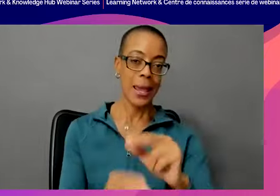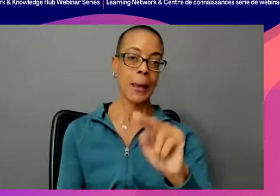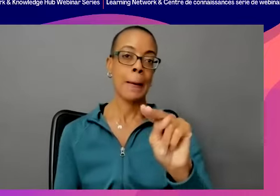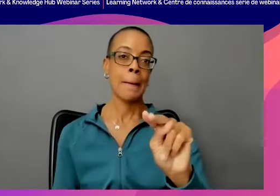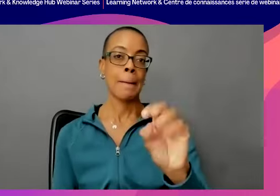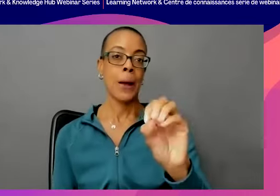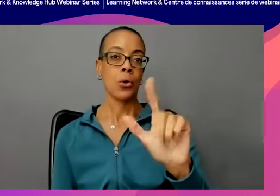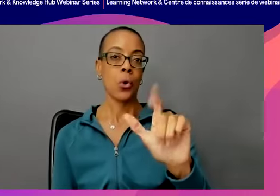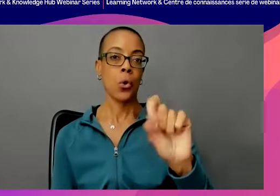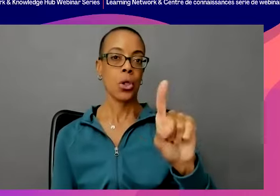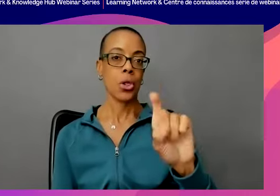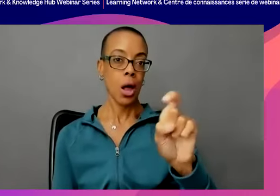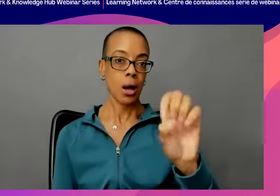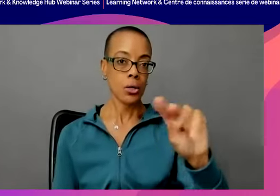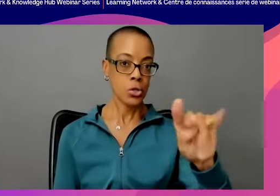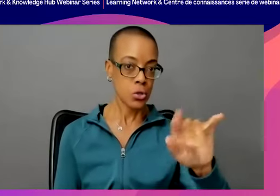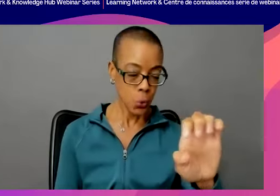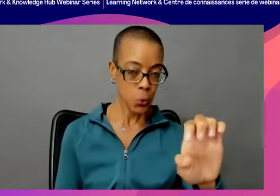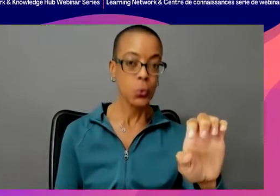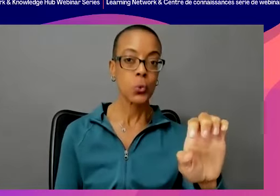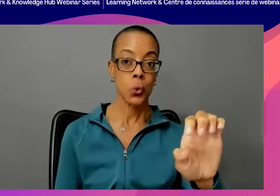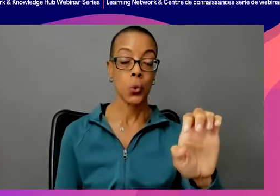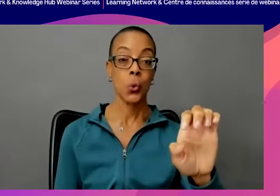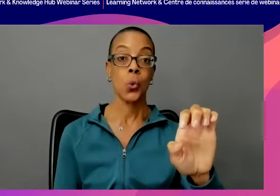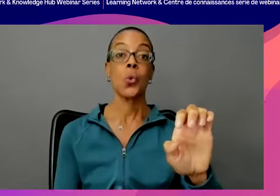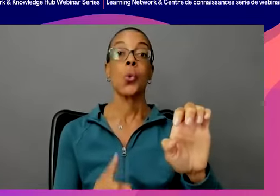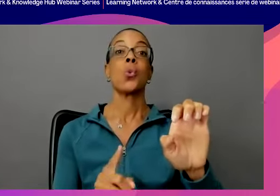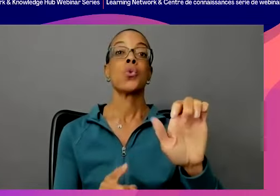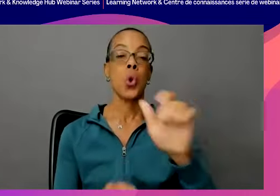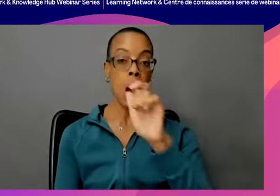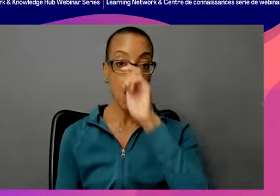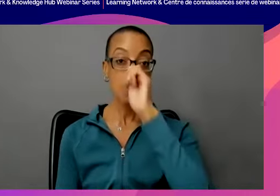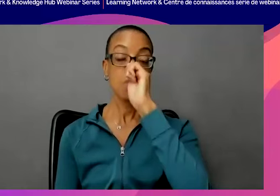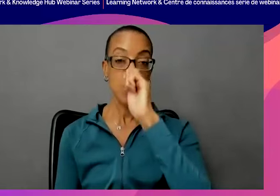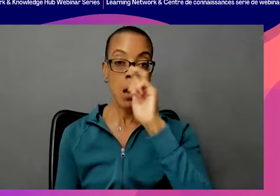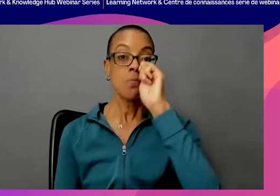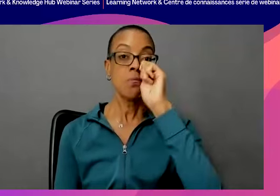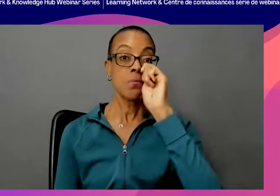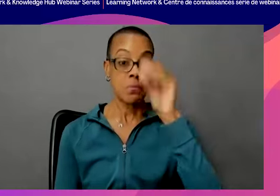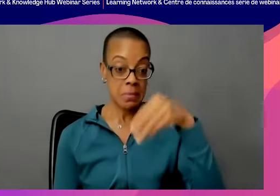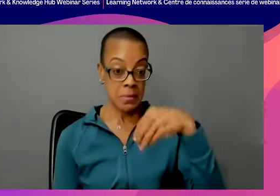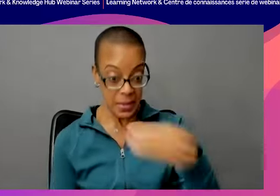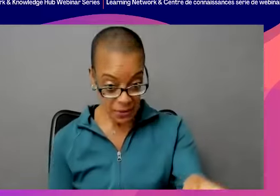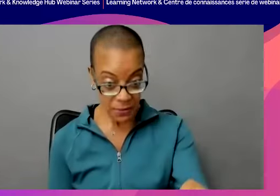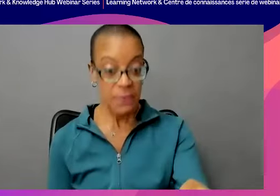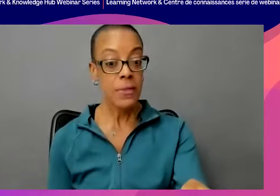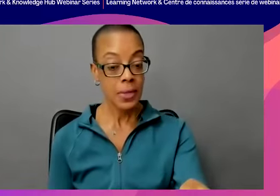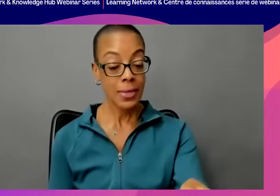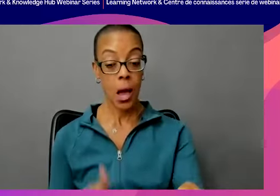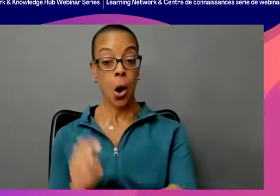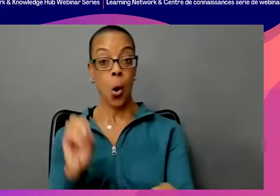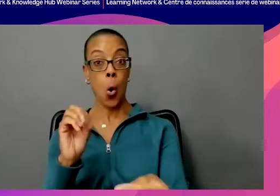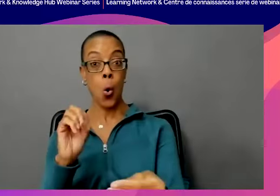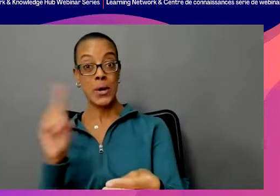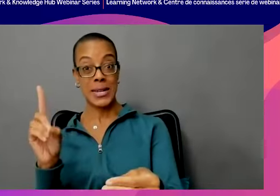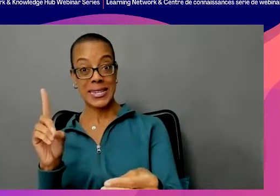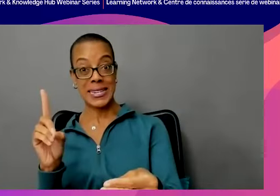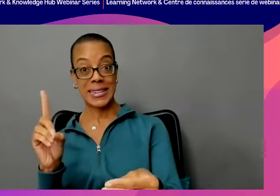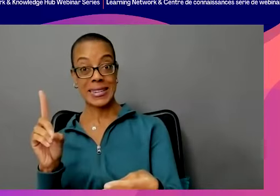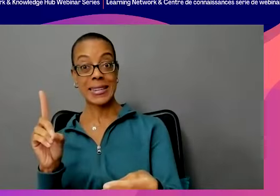opioid antagonist. So when it's administered, it can reverse the effects of the opioids